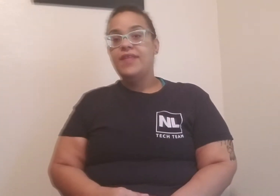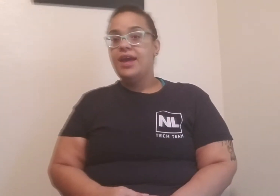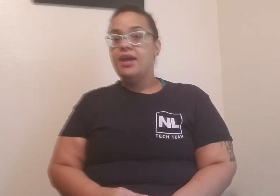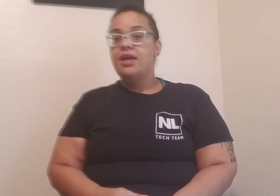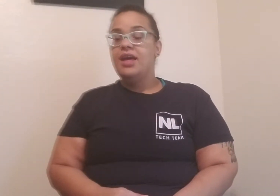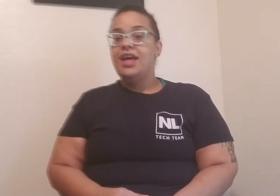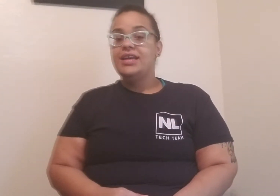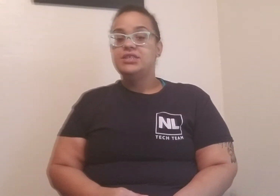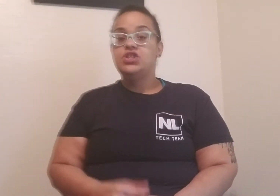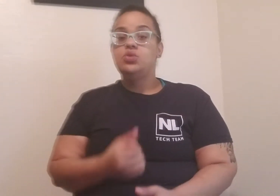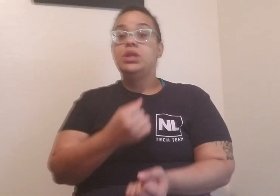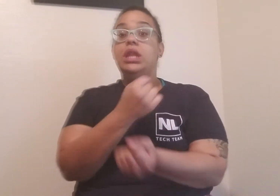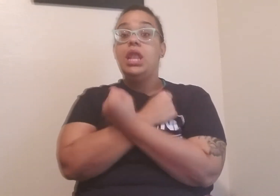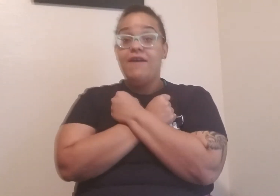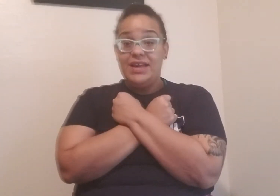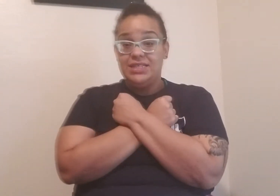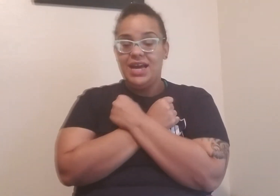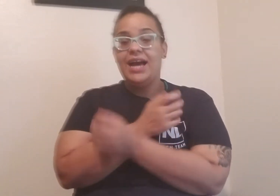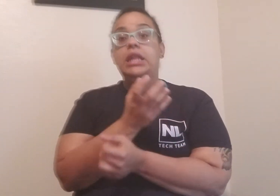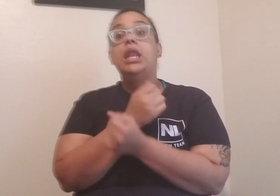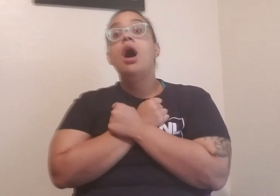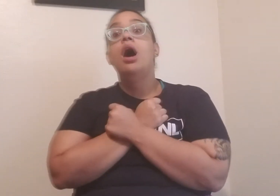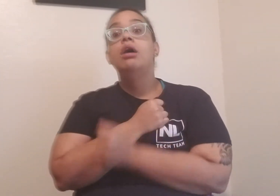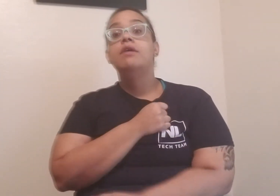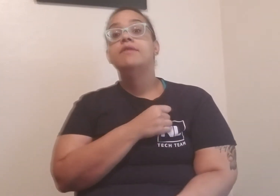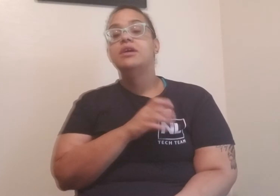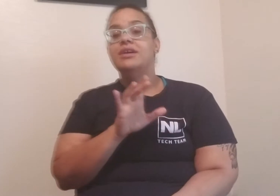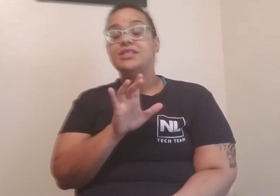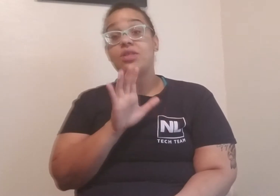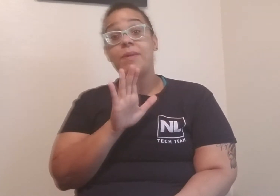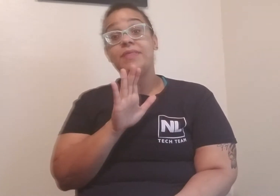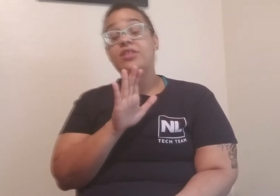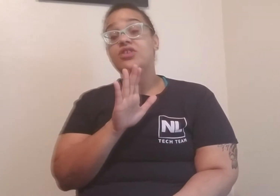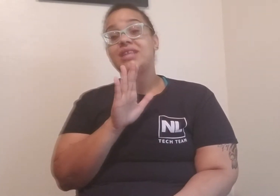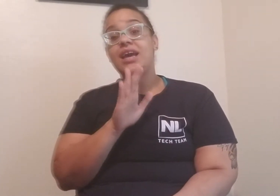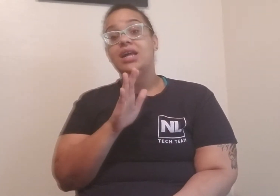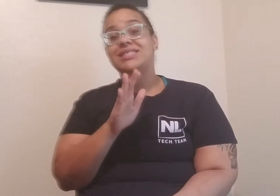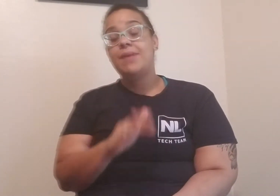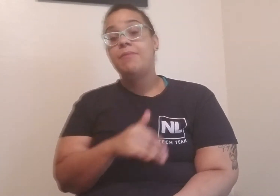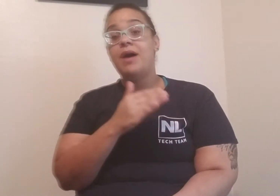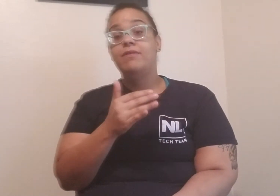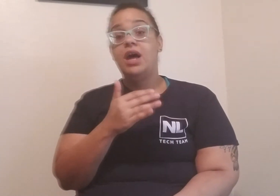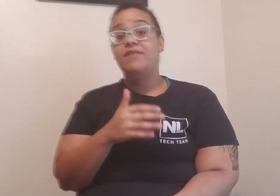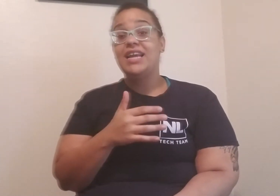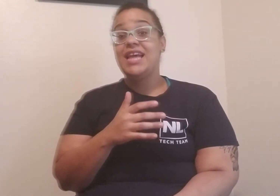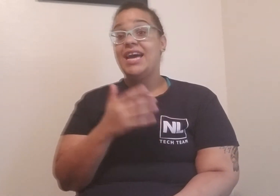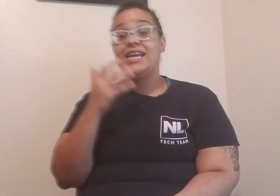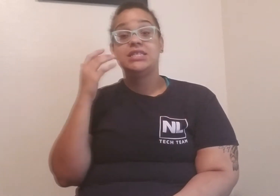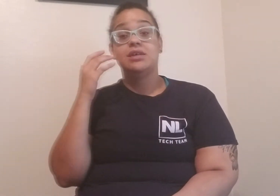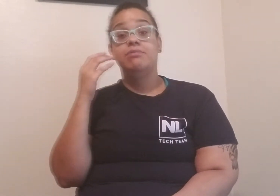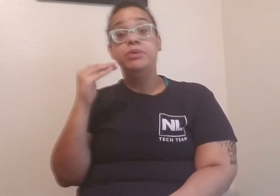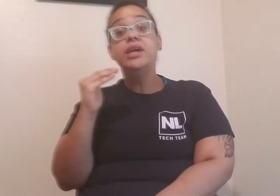something is to love it. I love. So that, but then there's like a step above love, like that is the